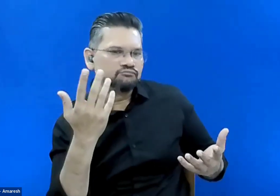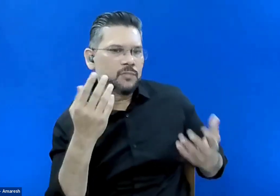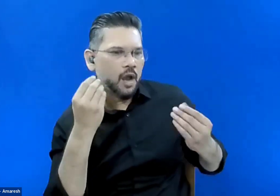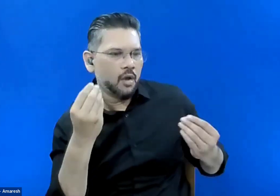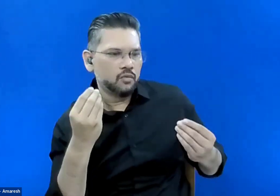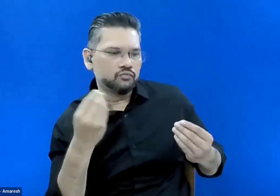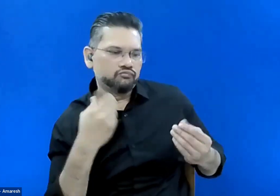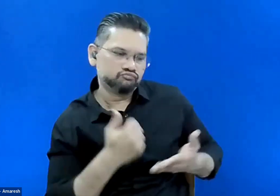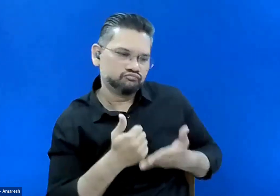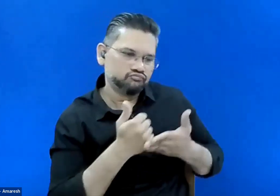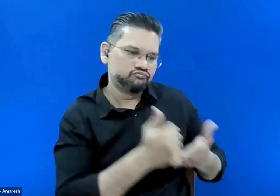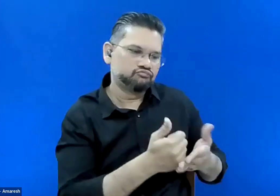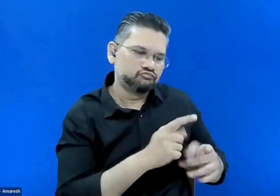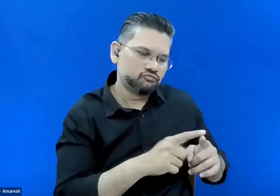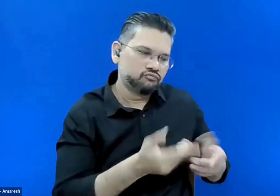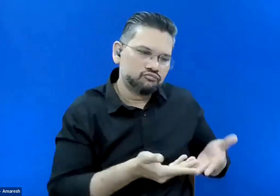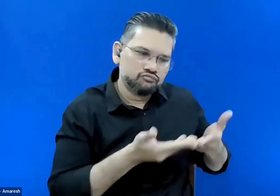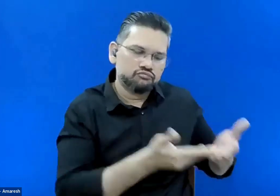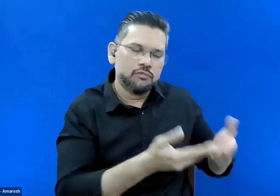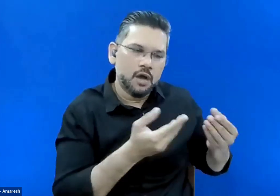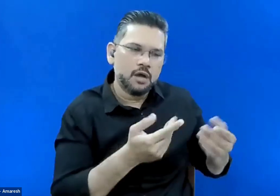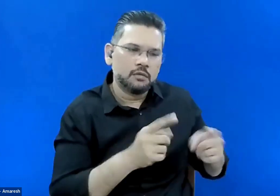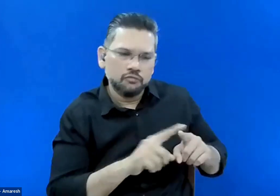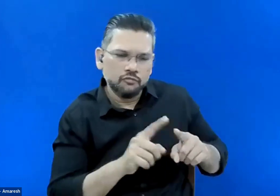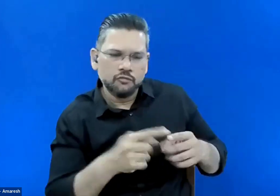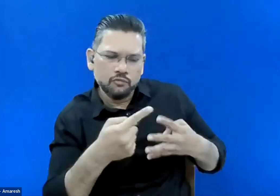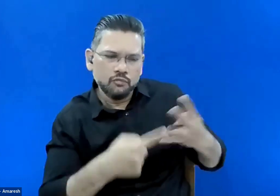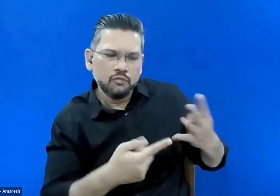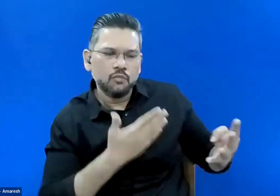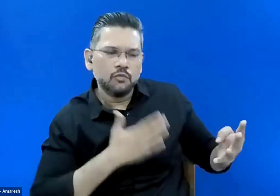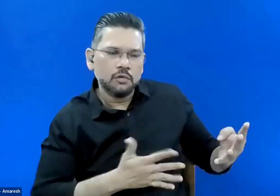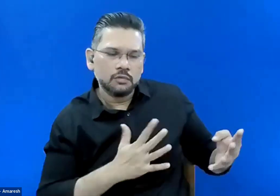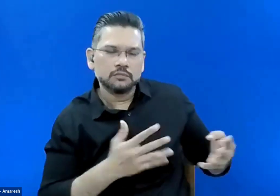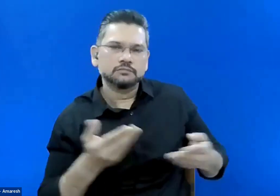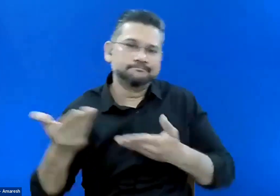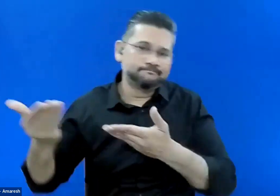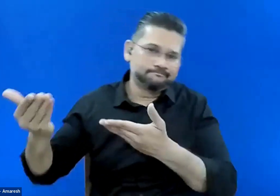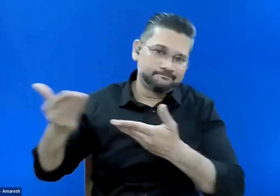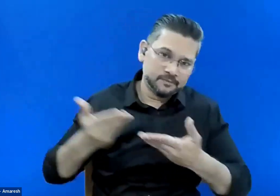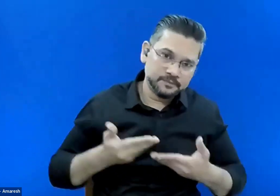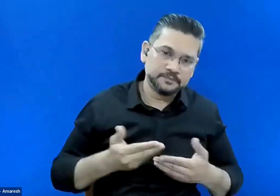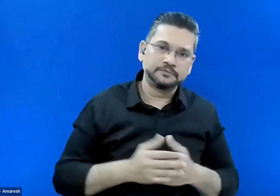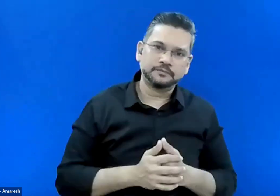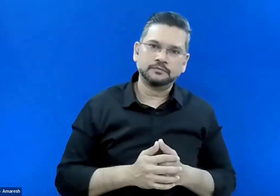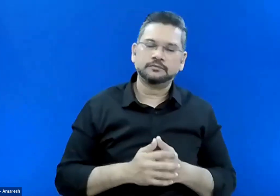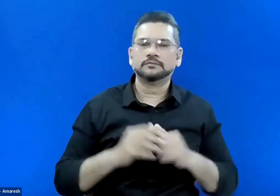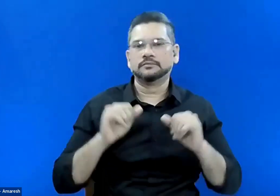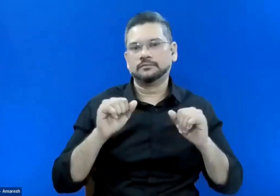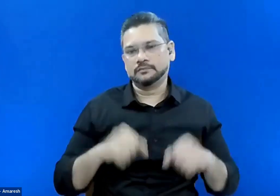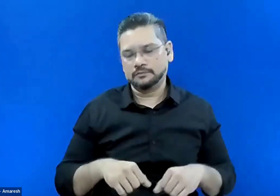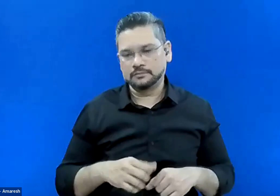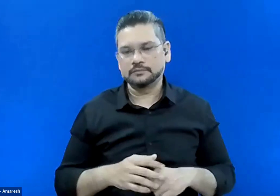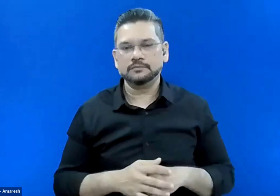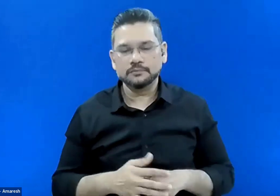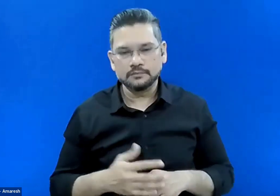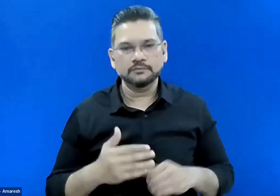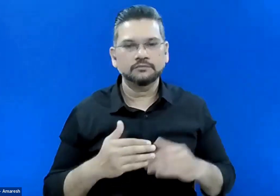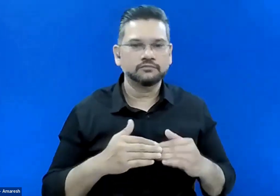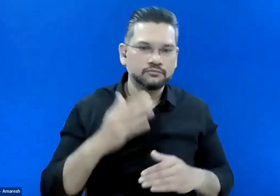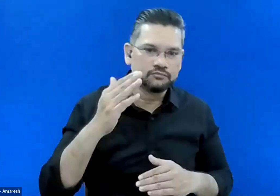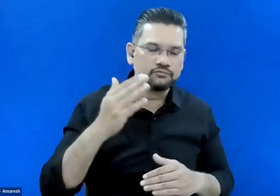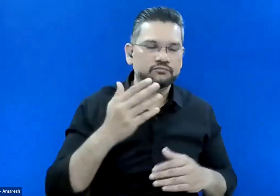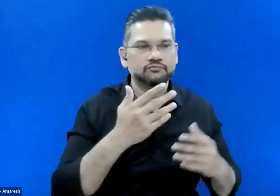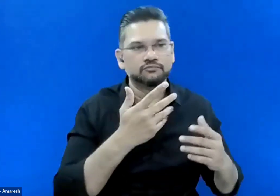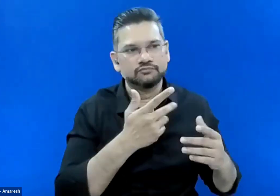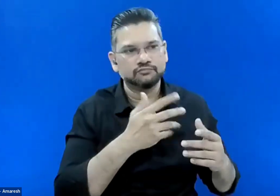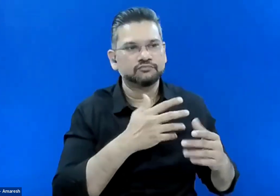really need, what they really need, hopefully we as youth with disabilities can see more inclusive education